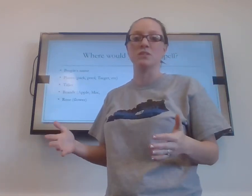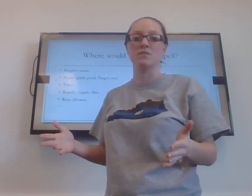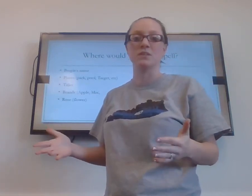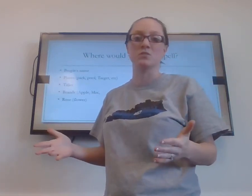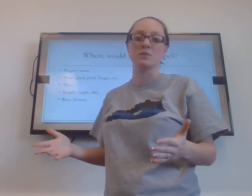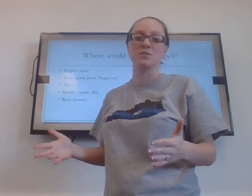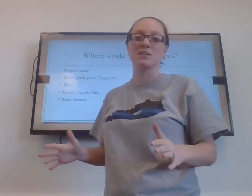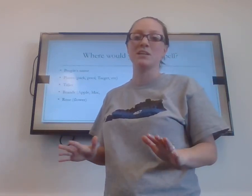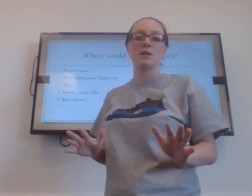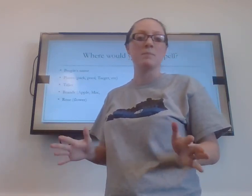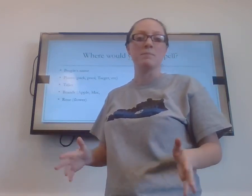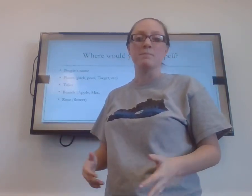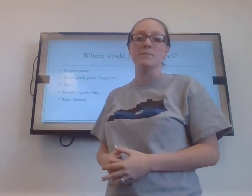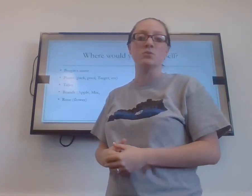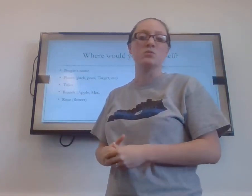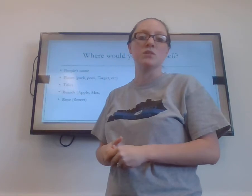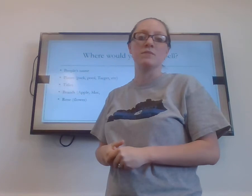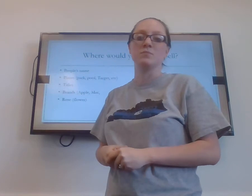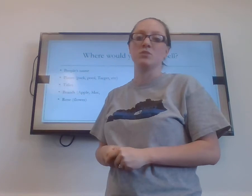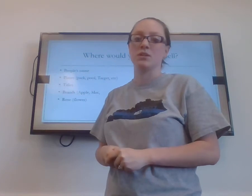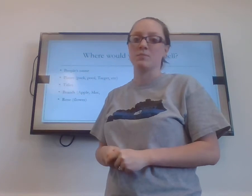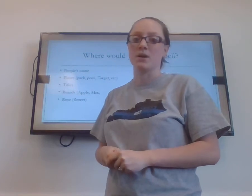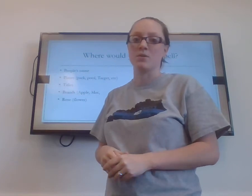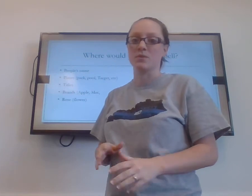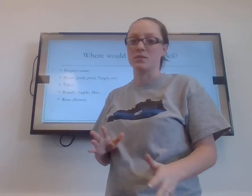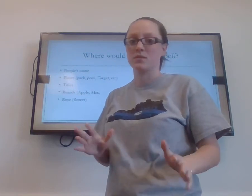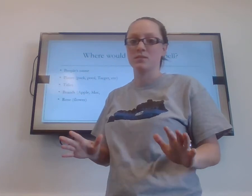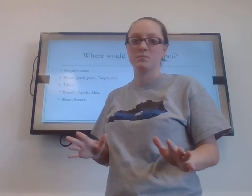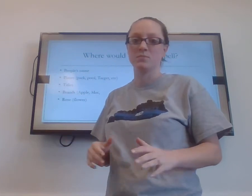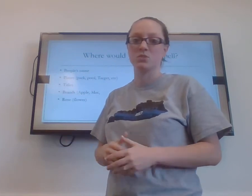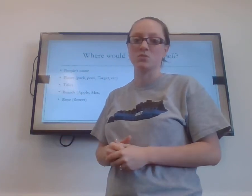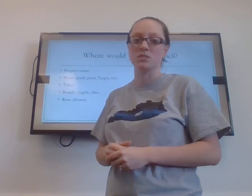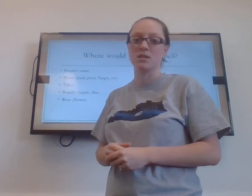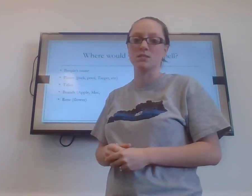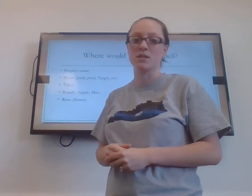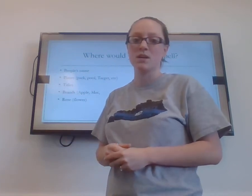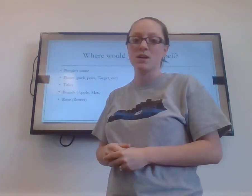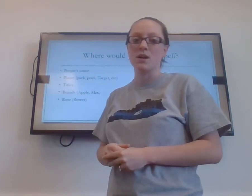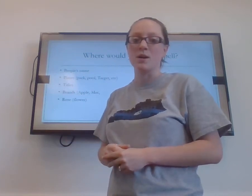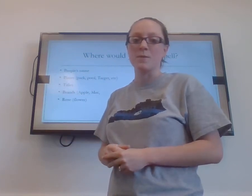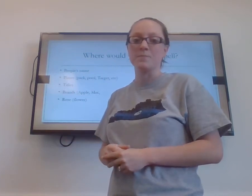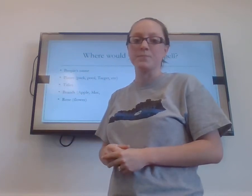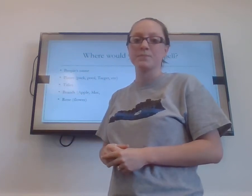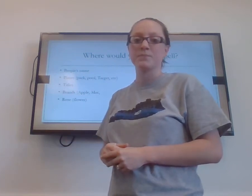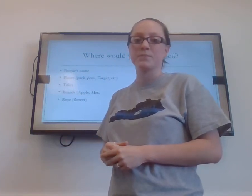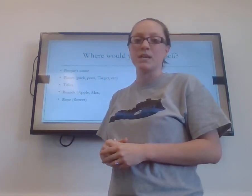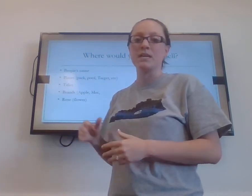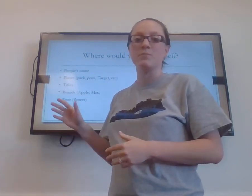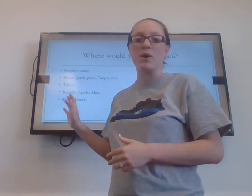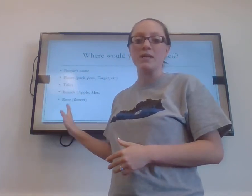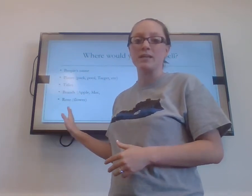to finger spell. Most of them you can get by with certain signs. Any brand